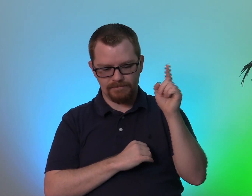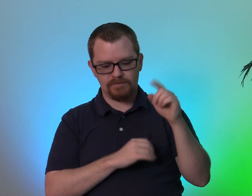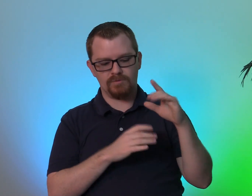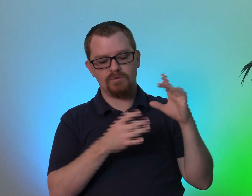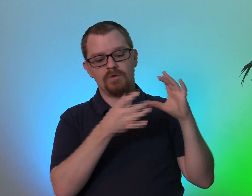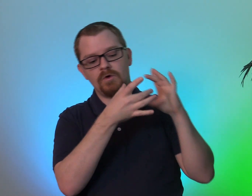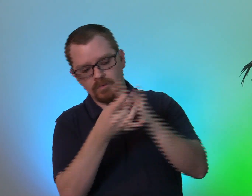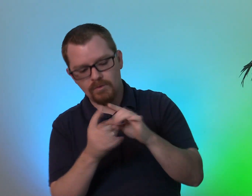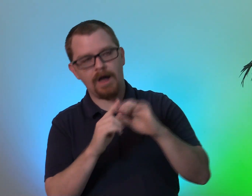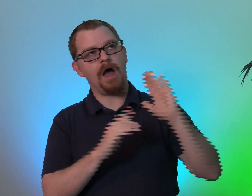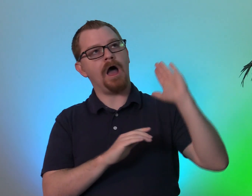likeness.